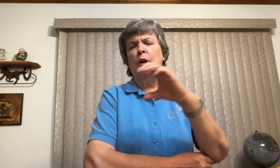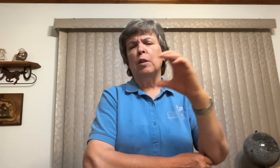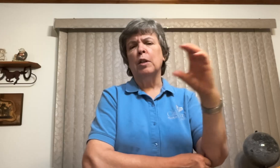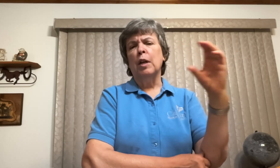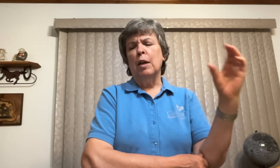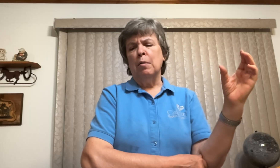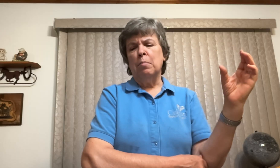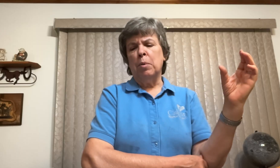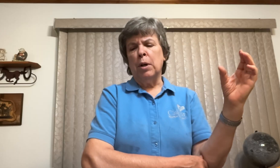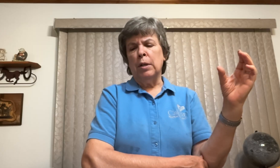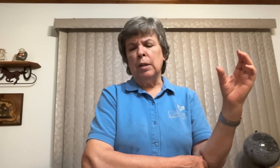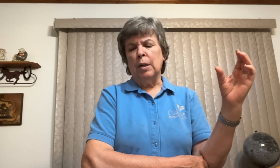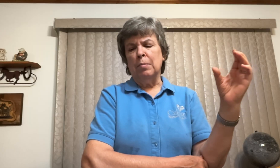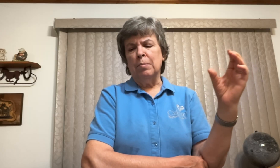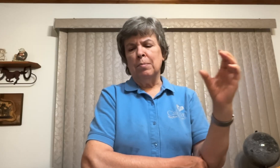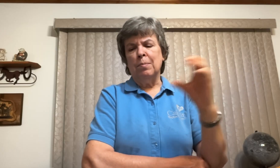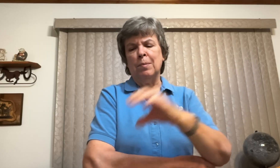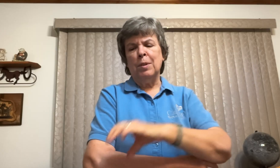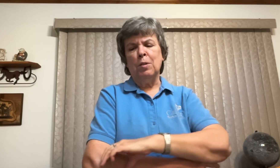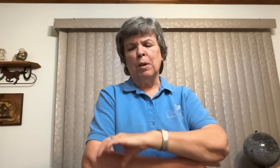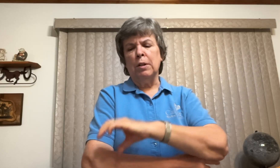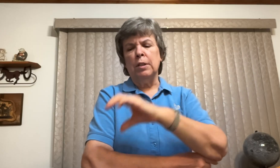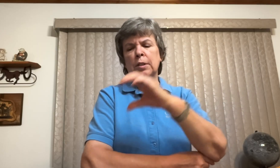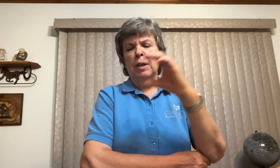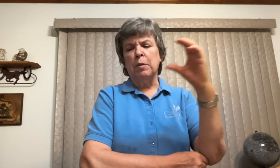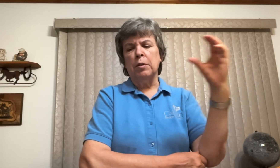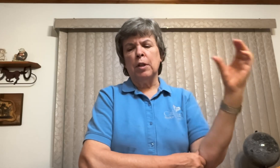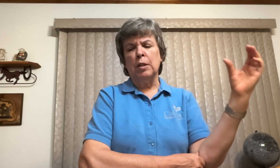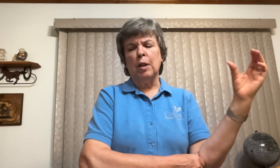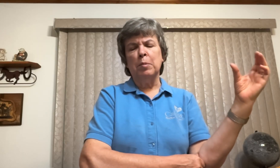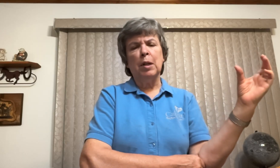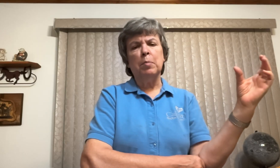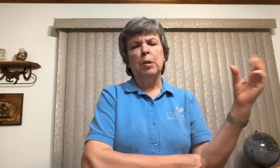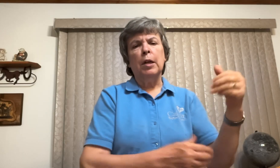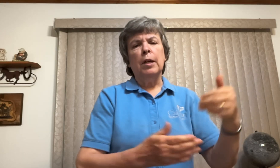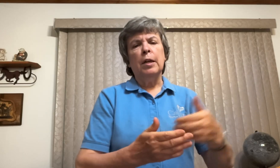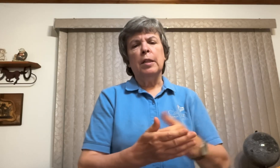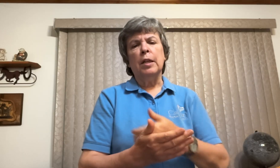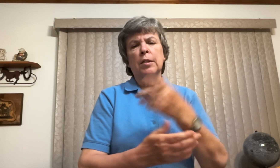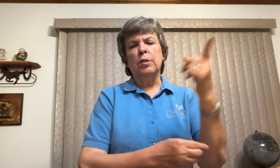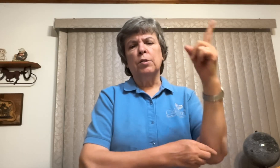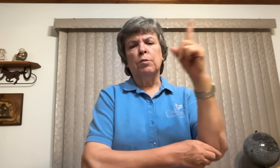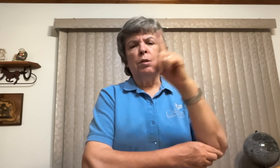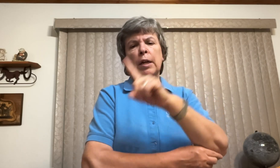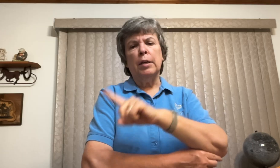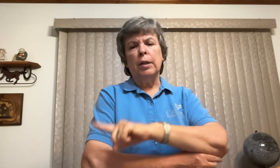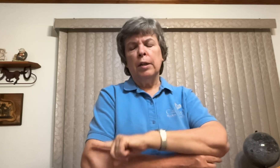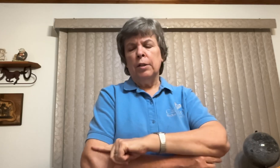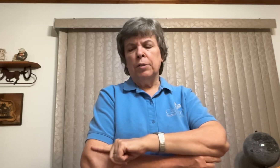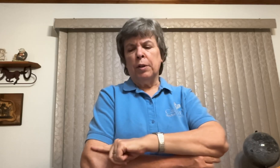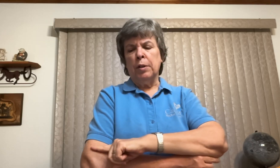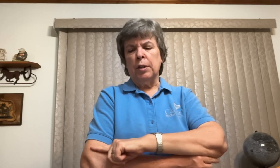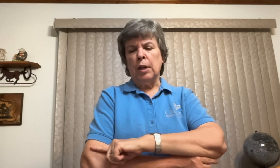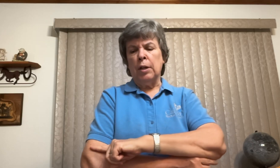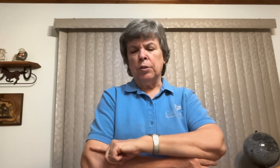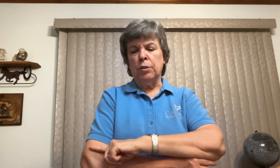dawn, but, we already did that with the sun comes up and then it's a new day. So I think that is